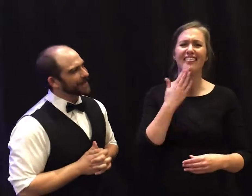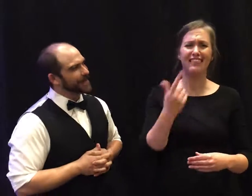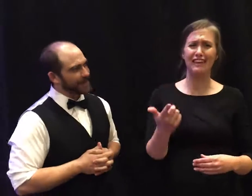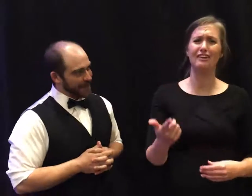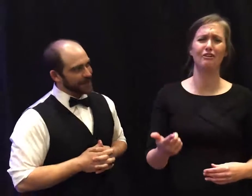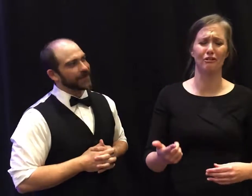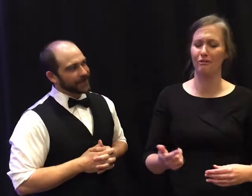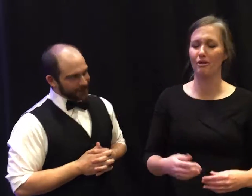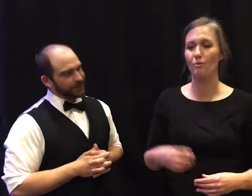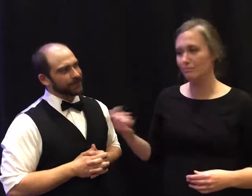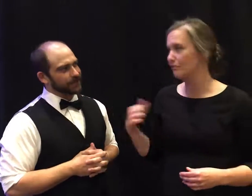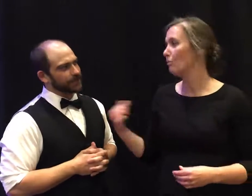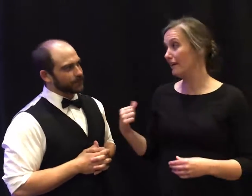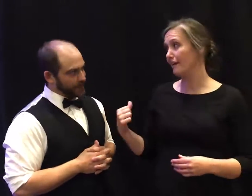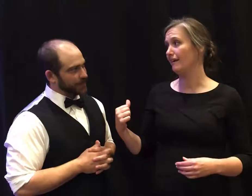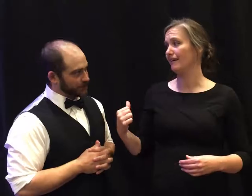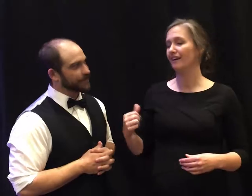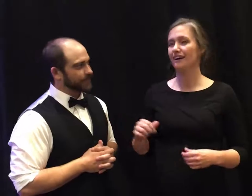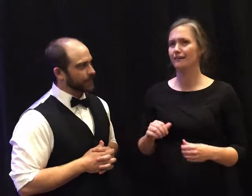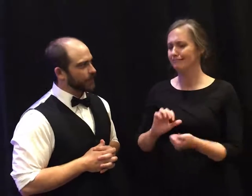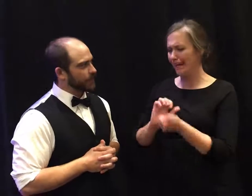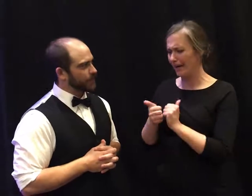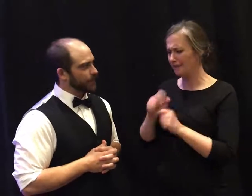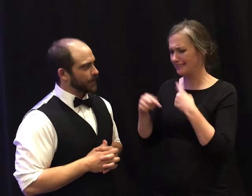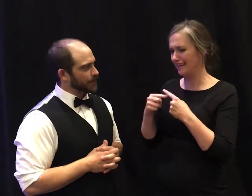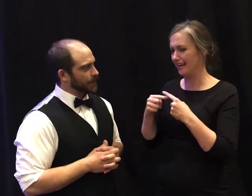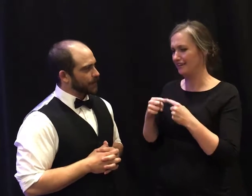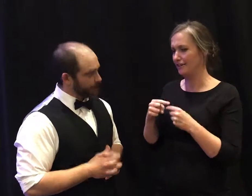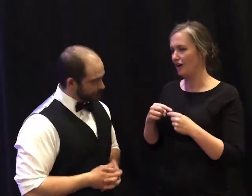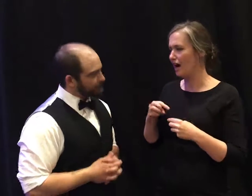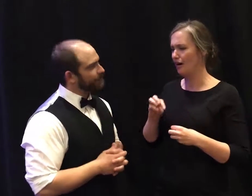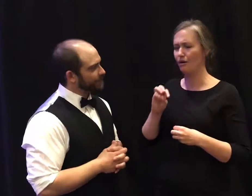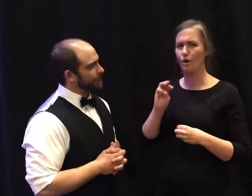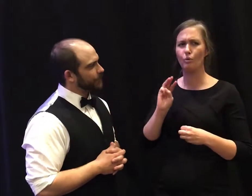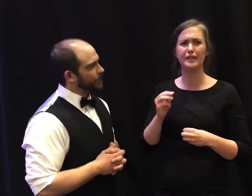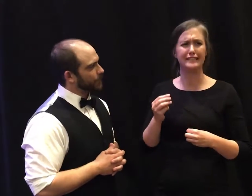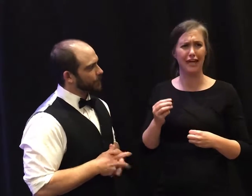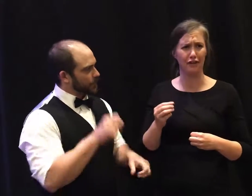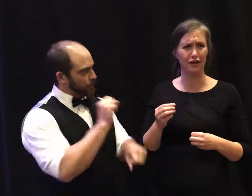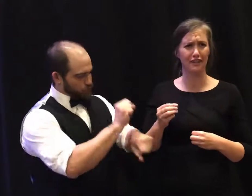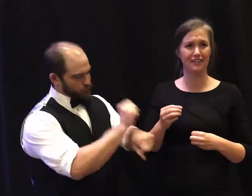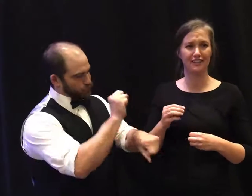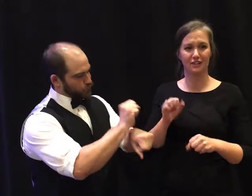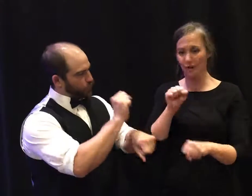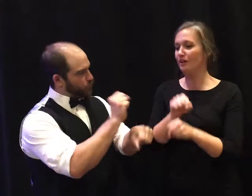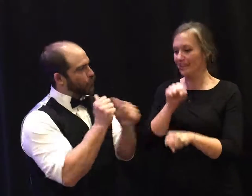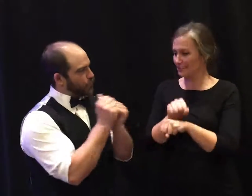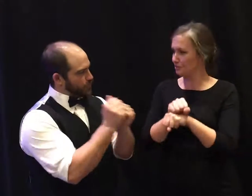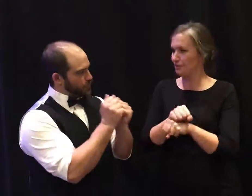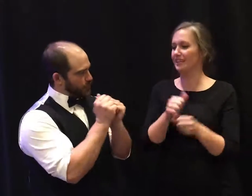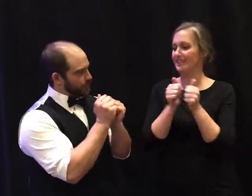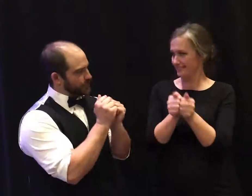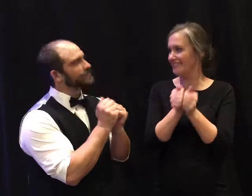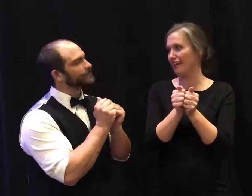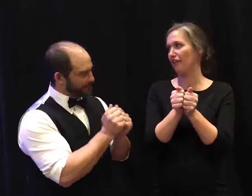Thank you. We work together. Yes, work together